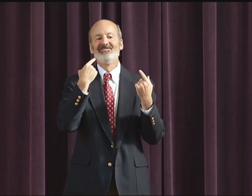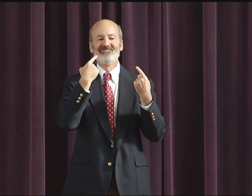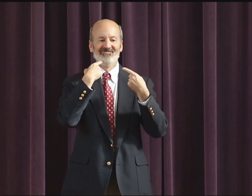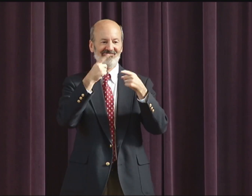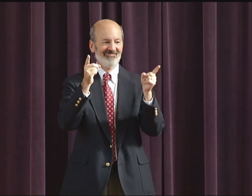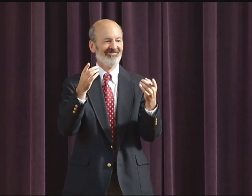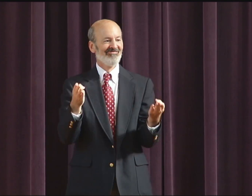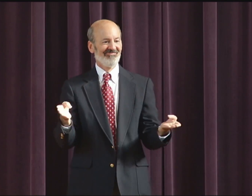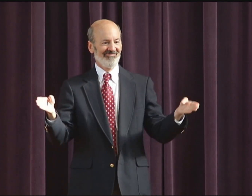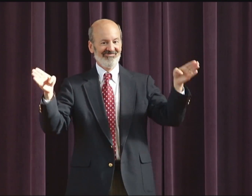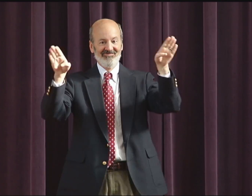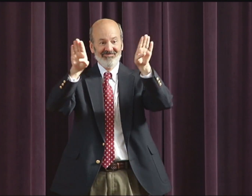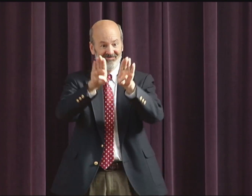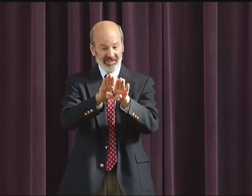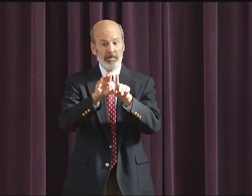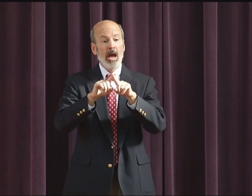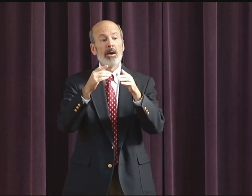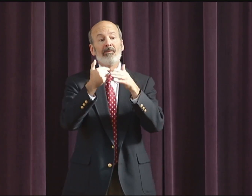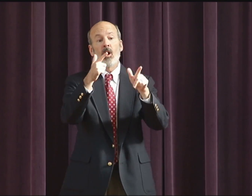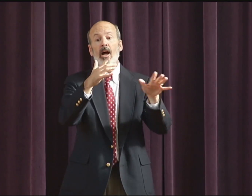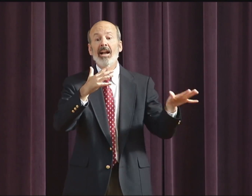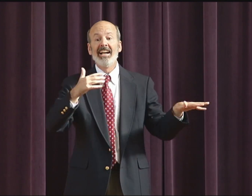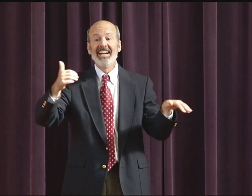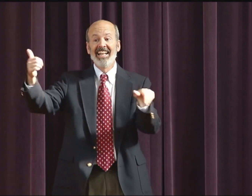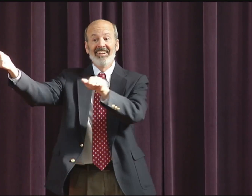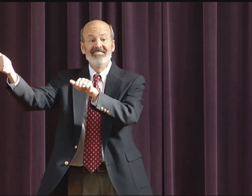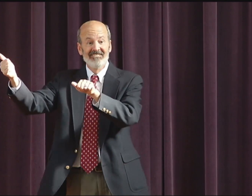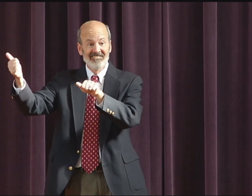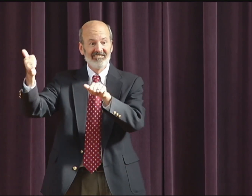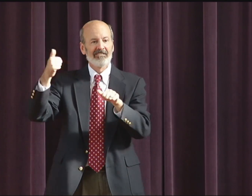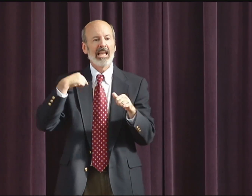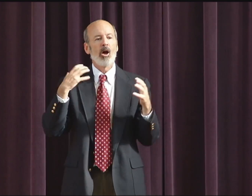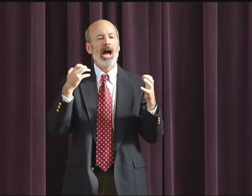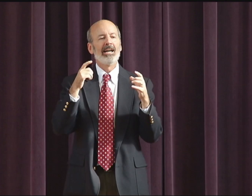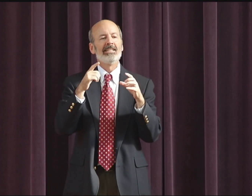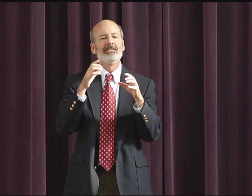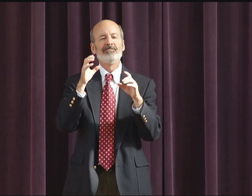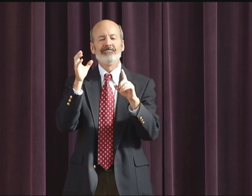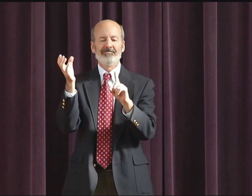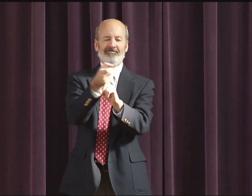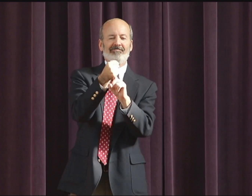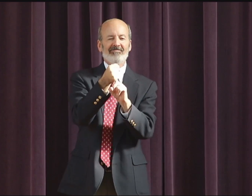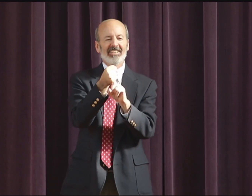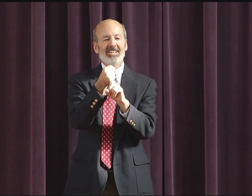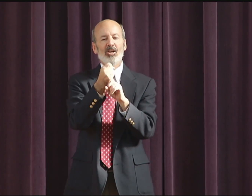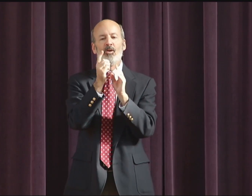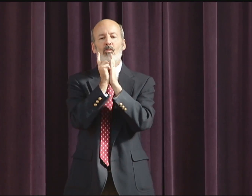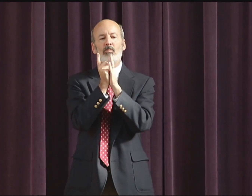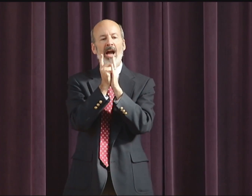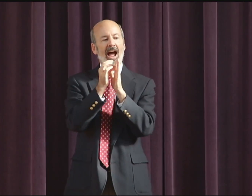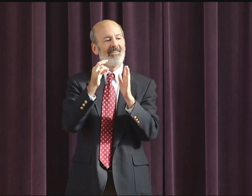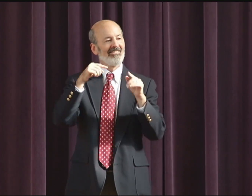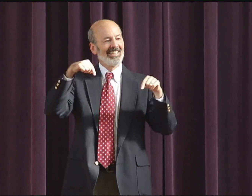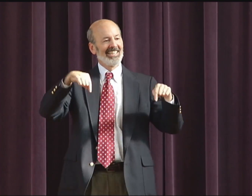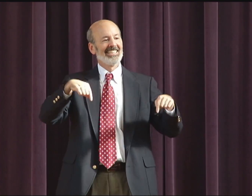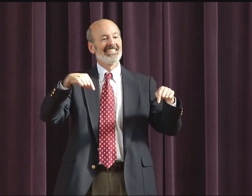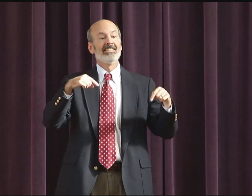important program, and I would like to announce its closure. But before you leave, I'd like just to take